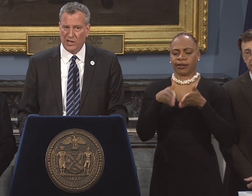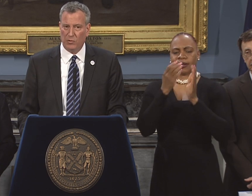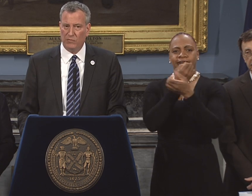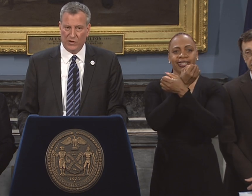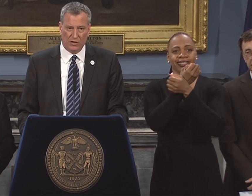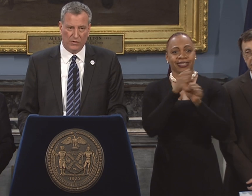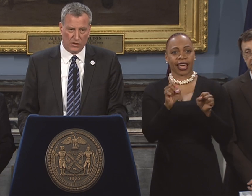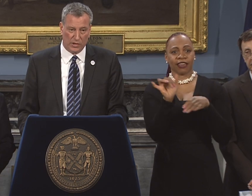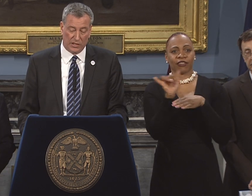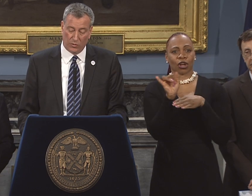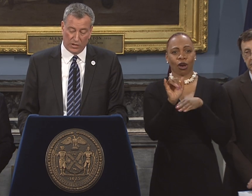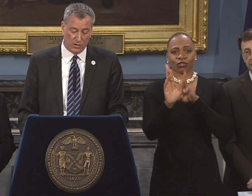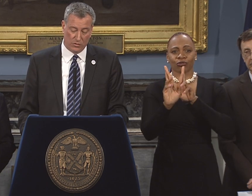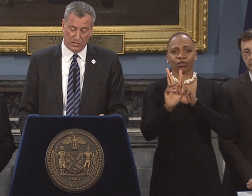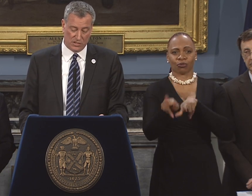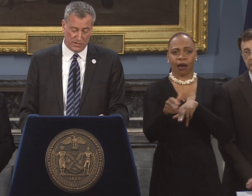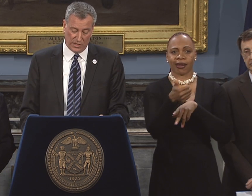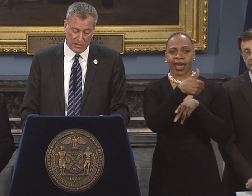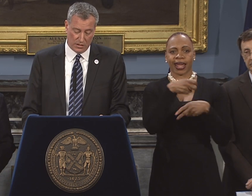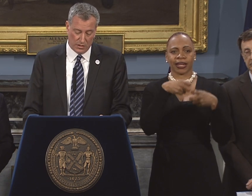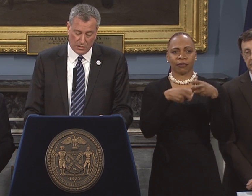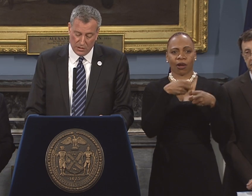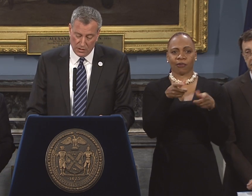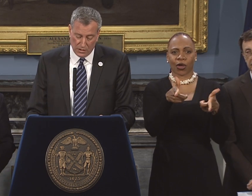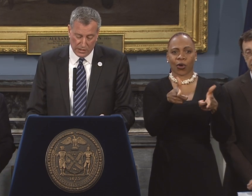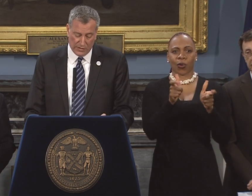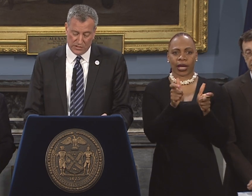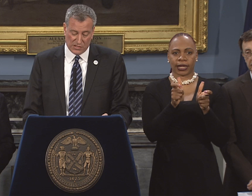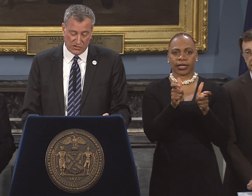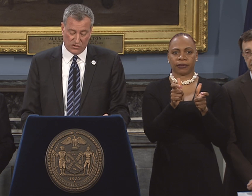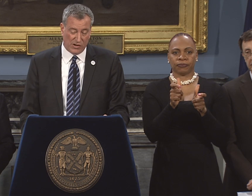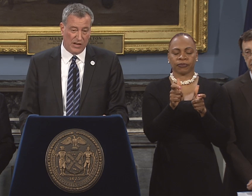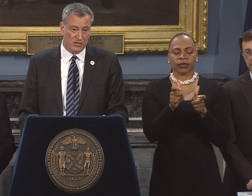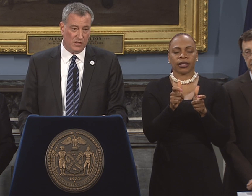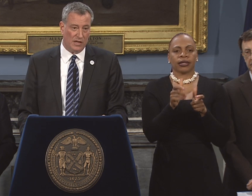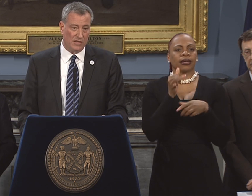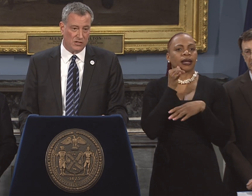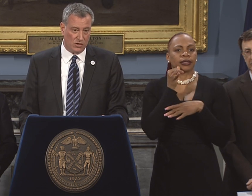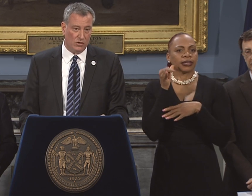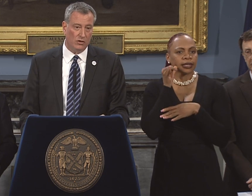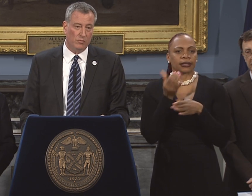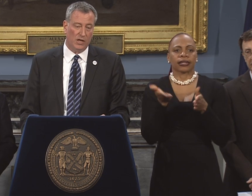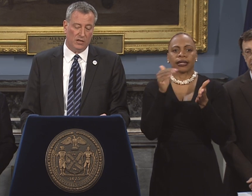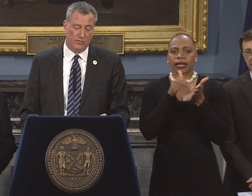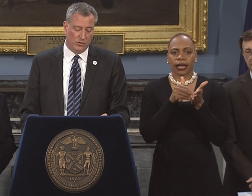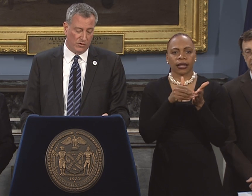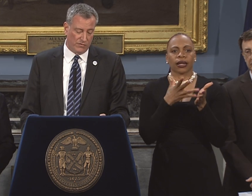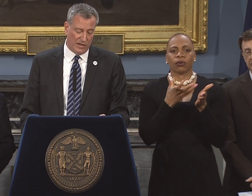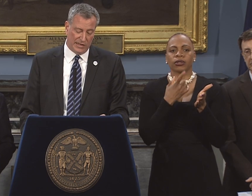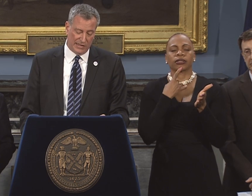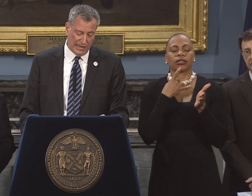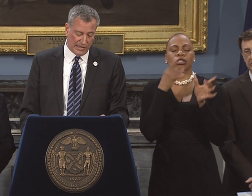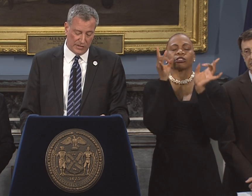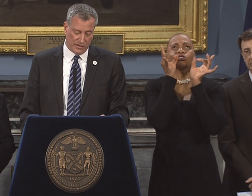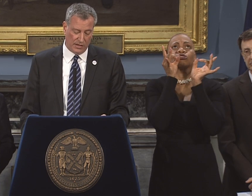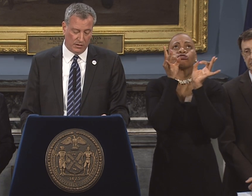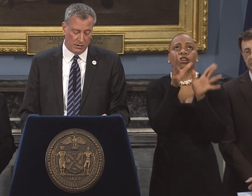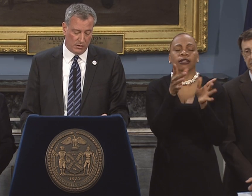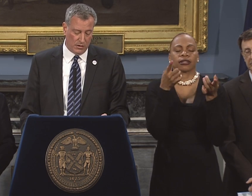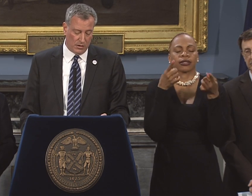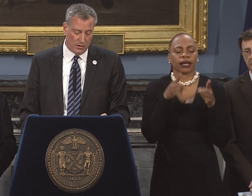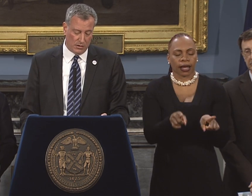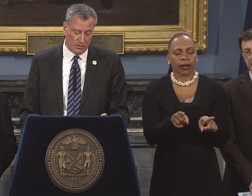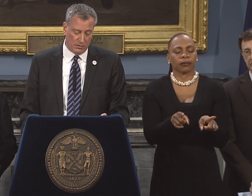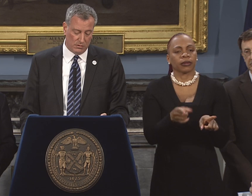to any problem very, very quickly. I want to note yesterday, and this is such a tragedy that has occurred, but if you can find